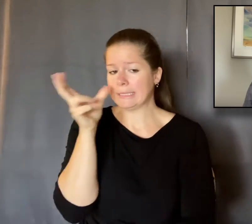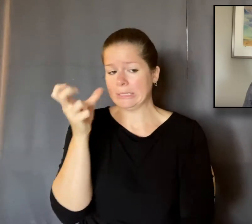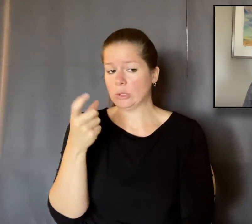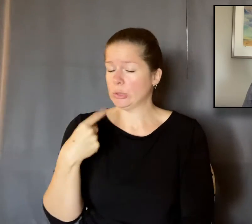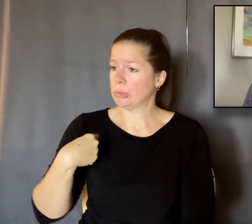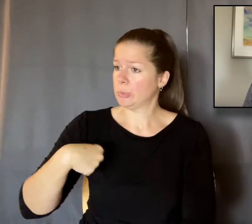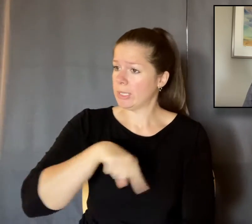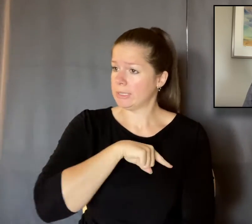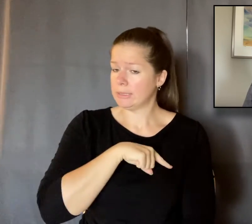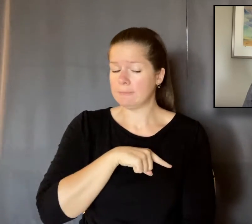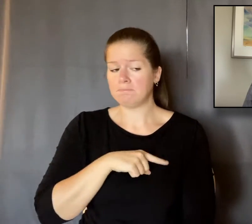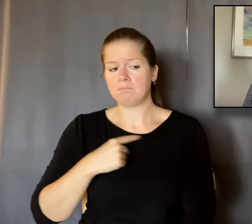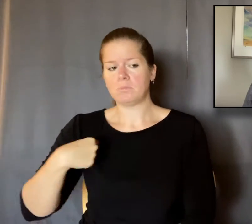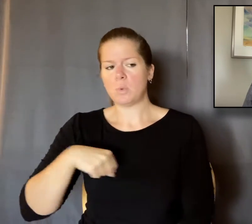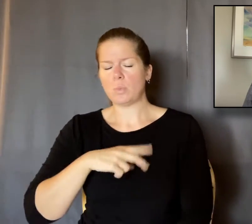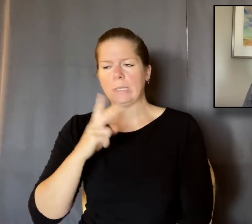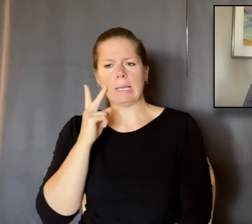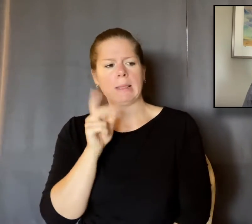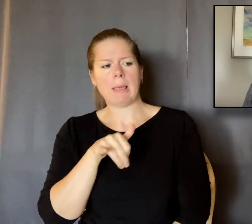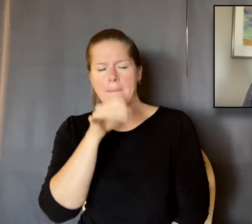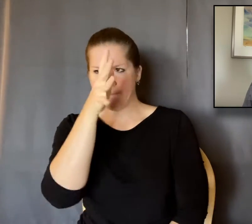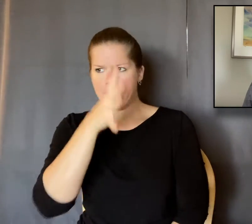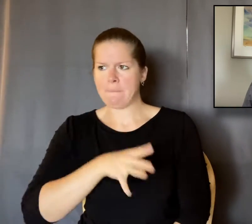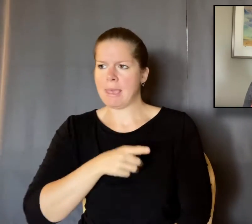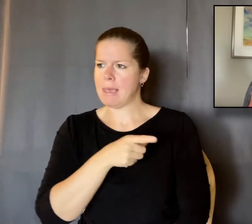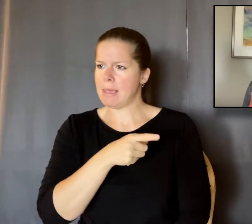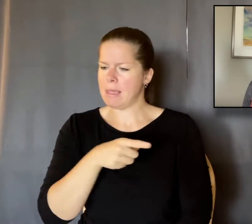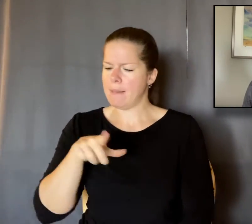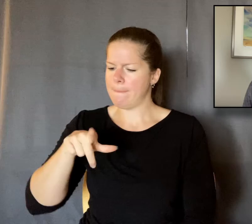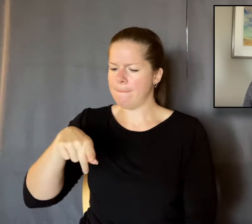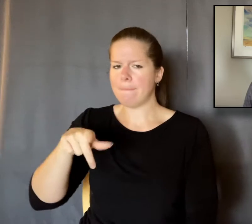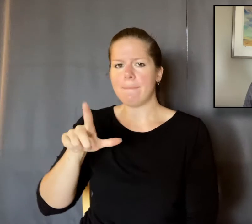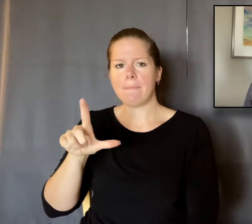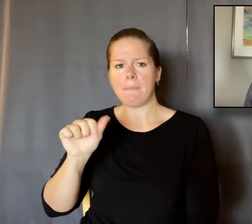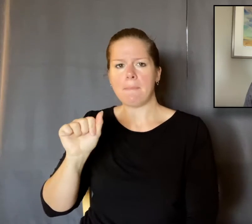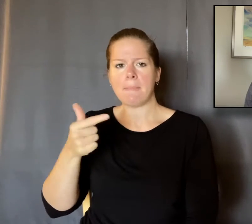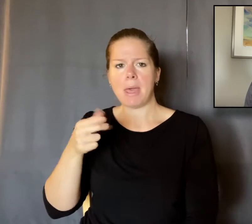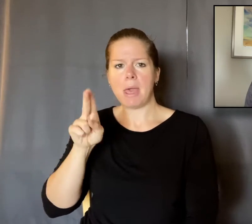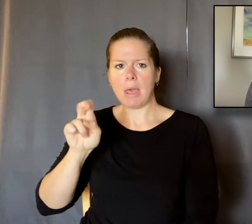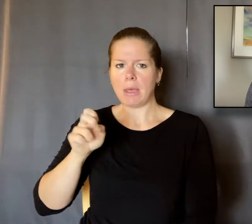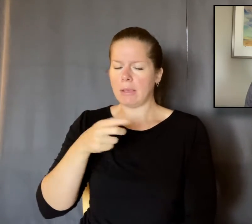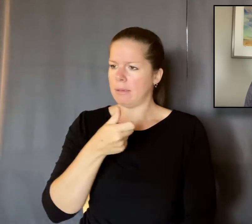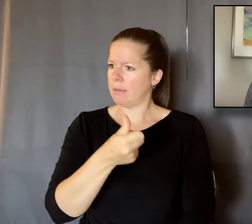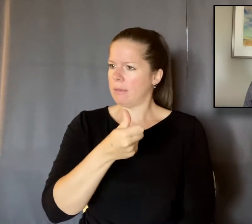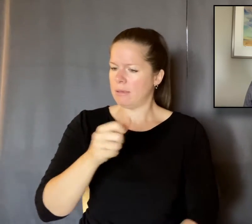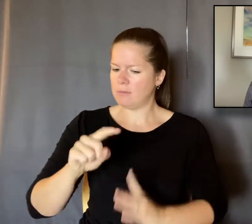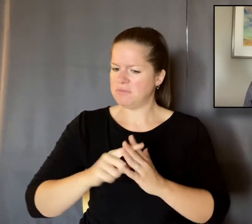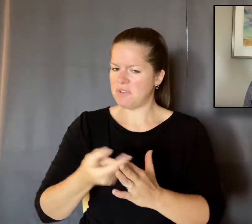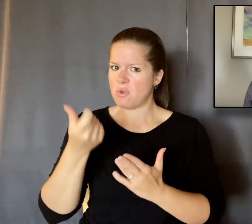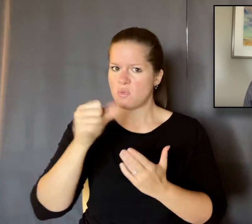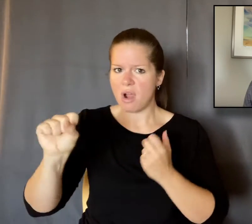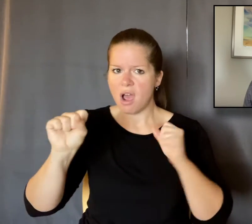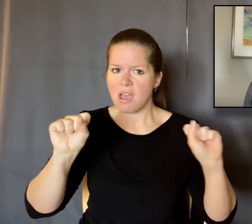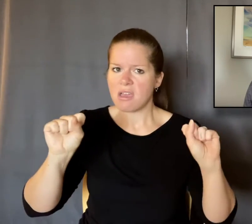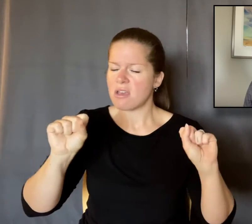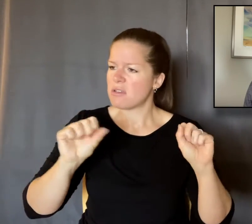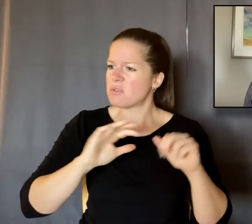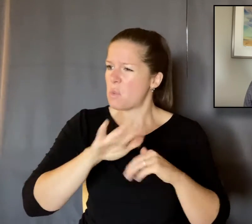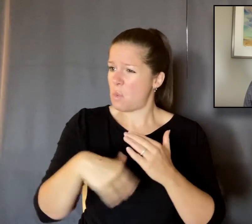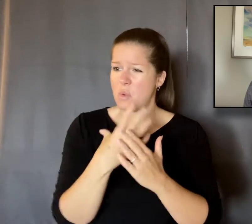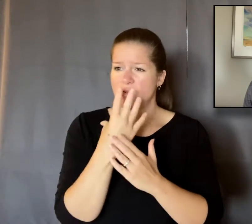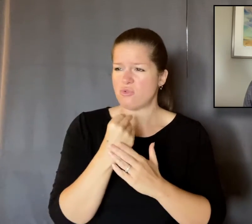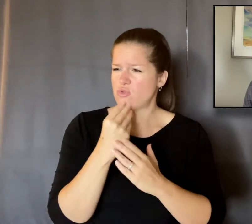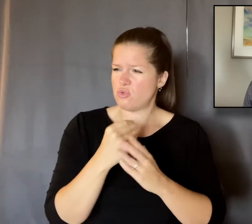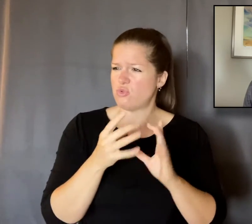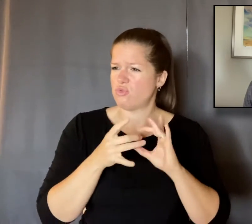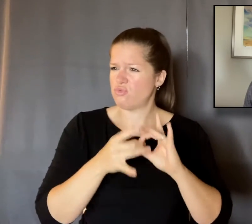briefly. We have found this man a plague. He's one who stirs up riots among all the Jews throughout the world and is the ringleader